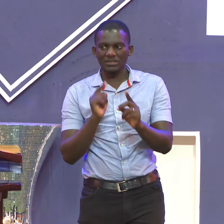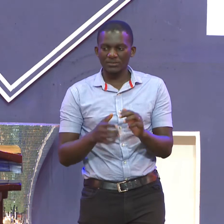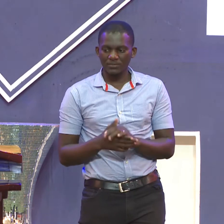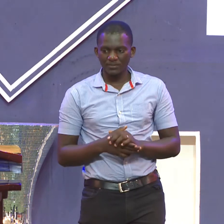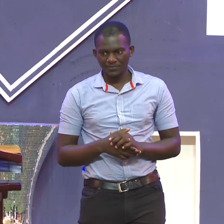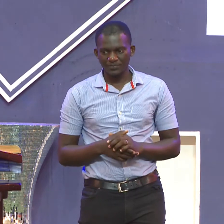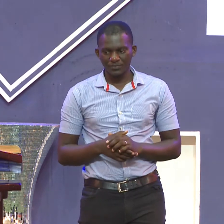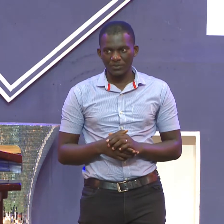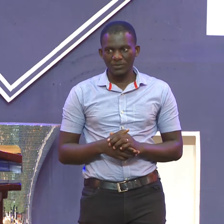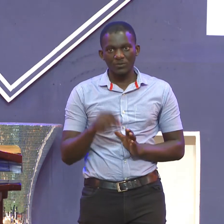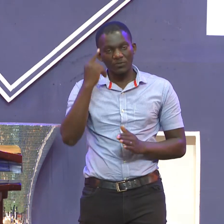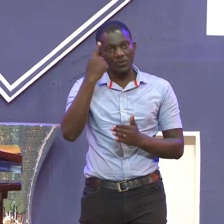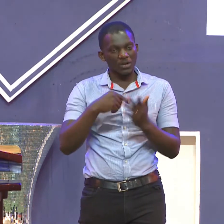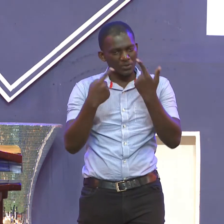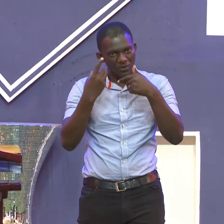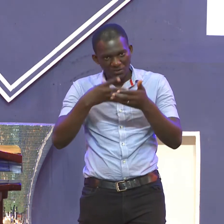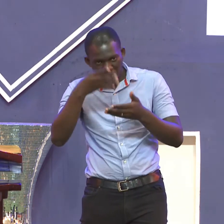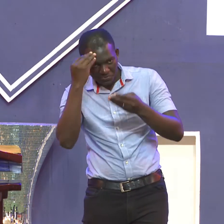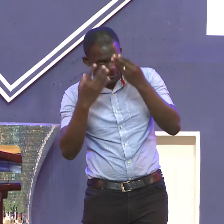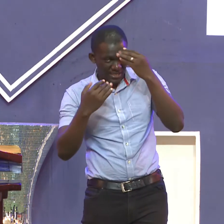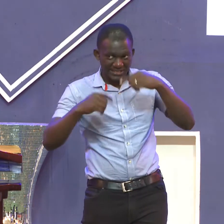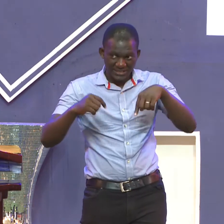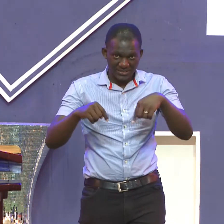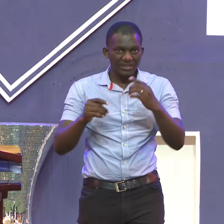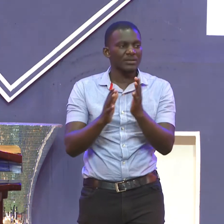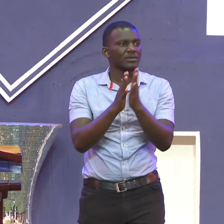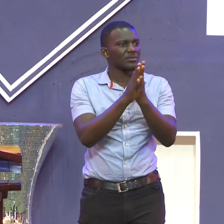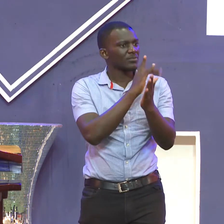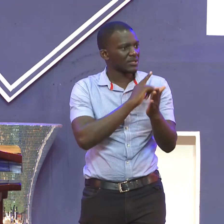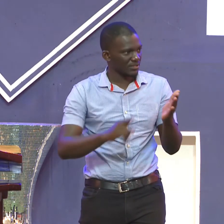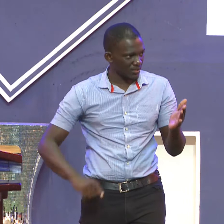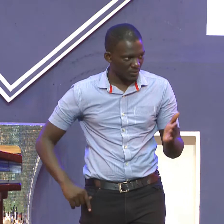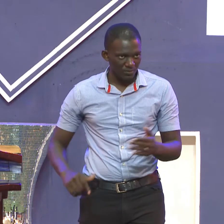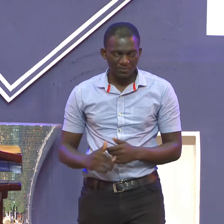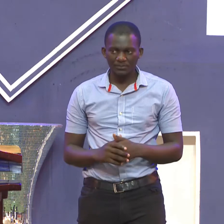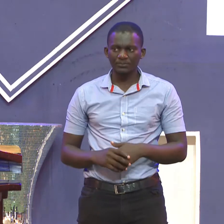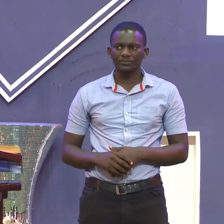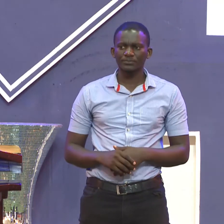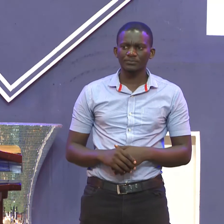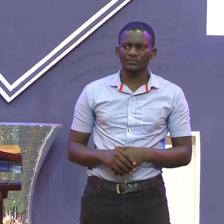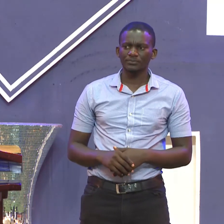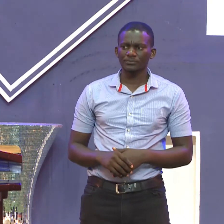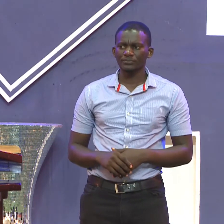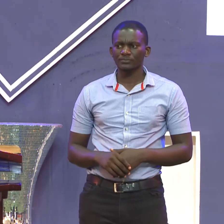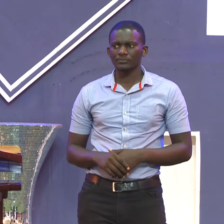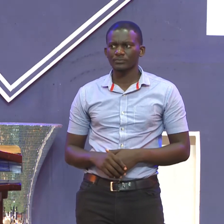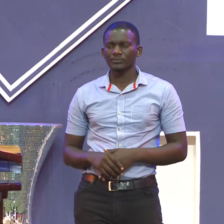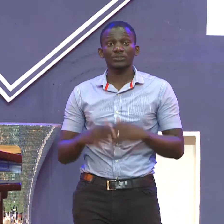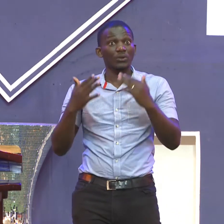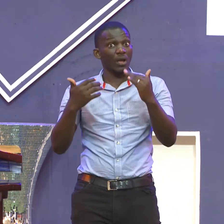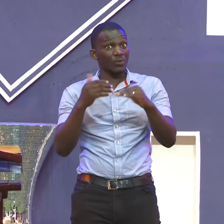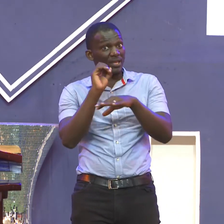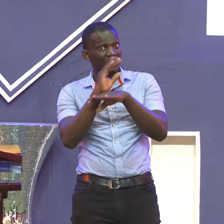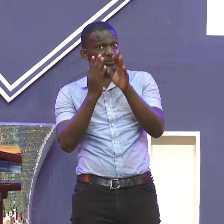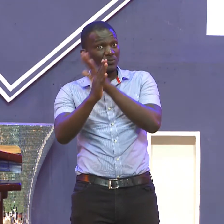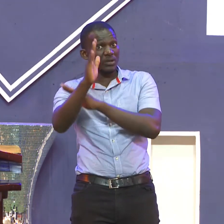reason. Because of what we are going to be seeing. May our Lord be glorified. So the